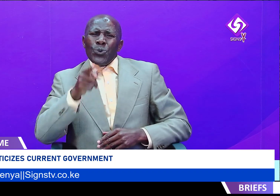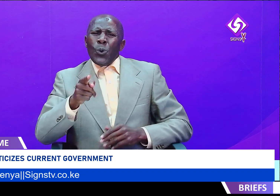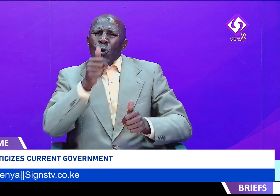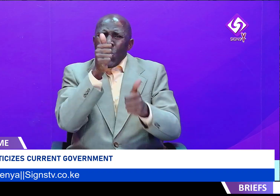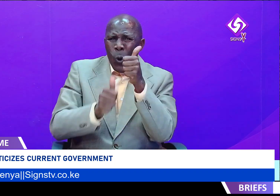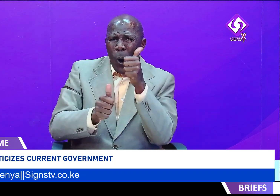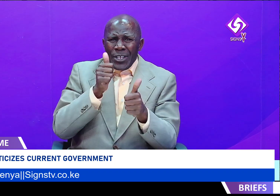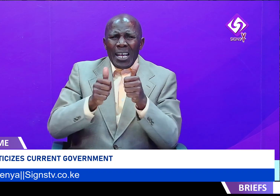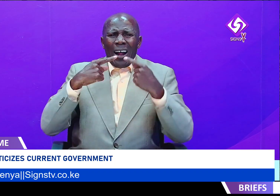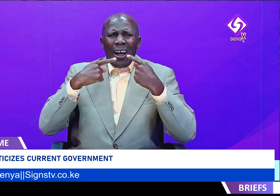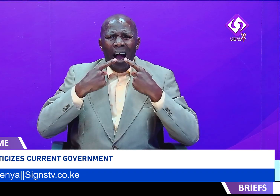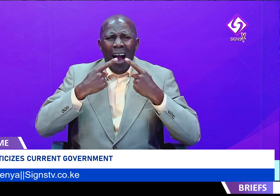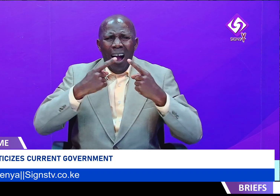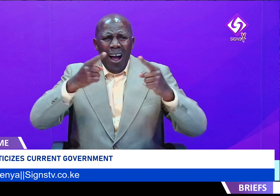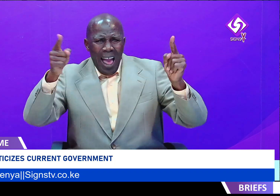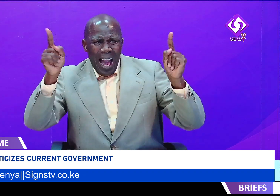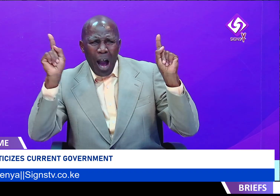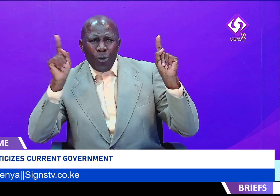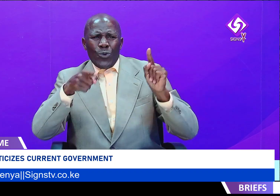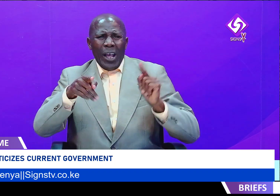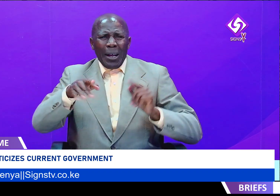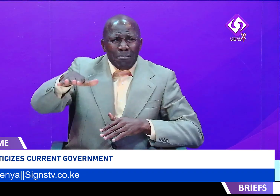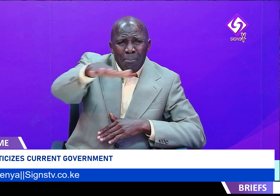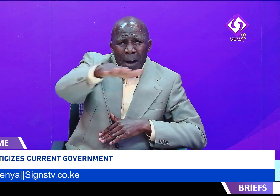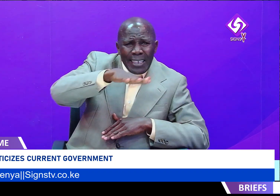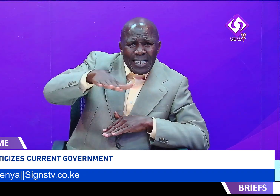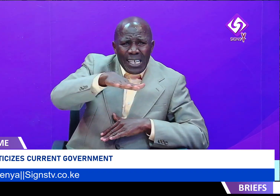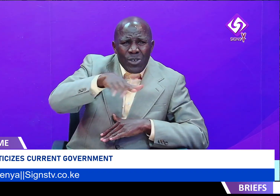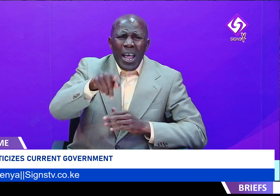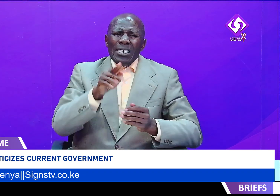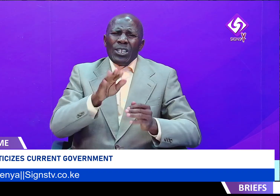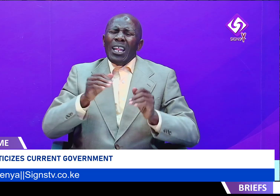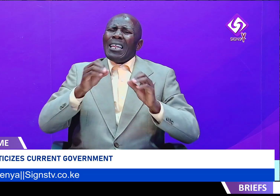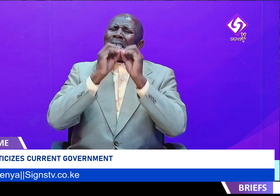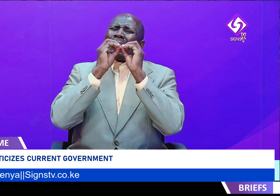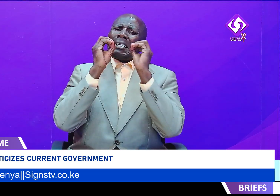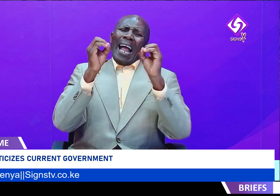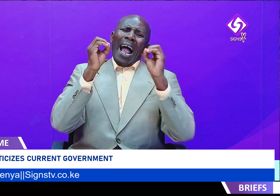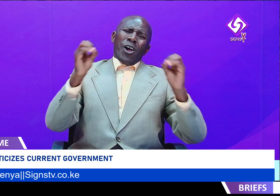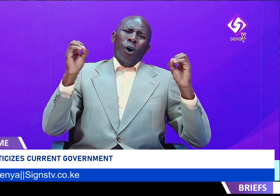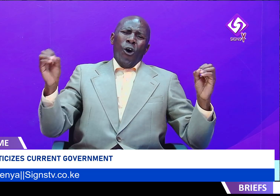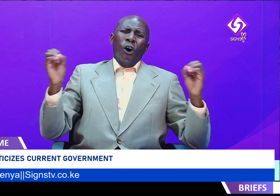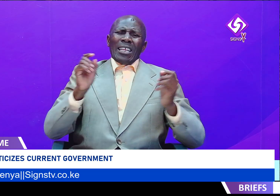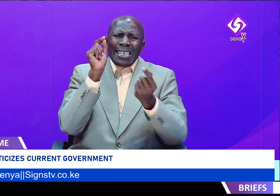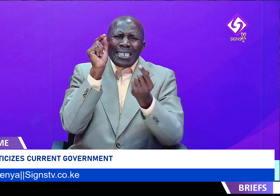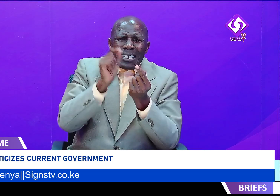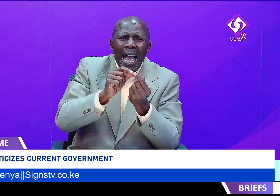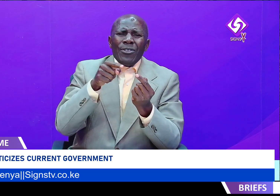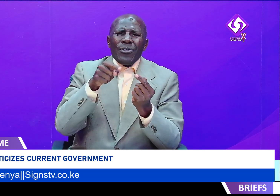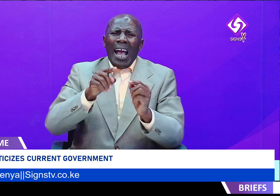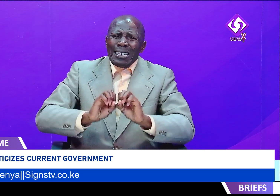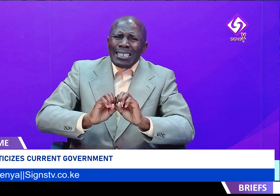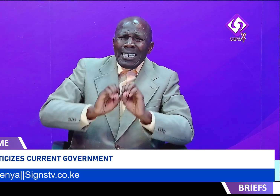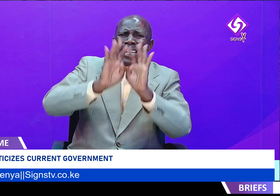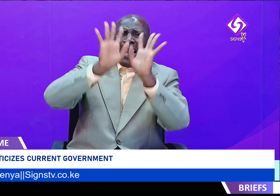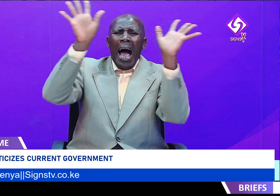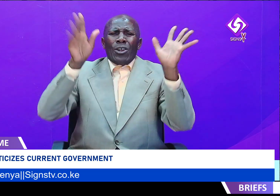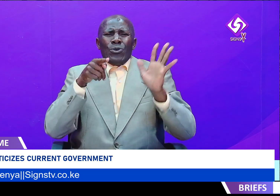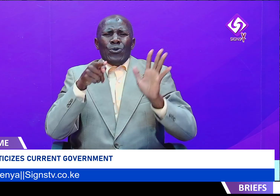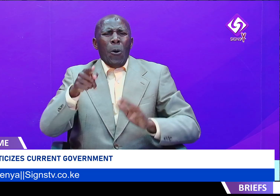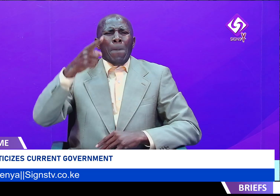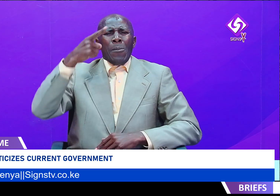specifically pointed to the maternal health scheme, Linda Mama, which he claimed has been